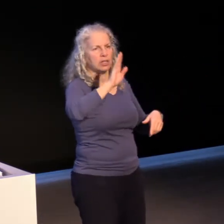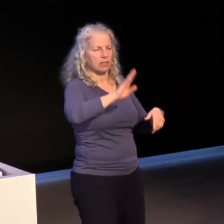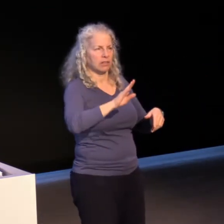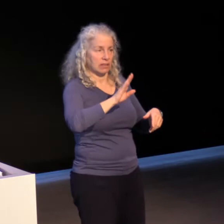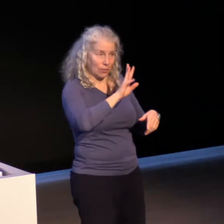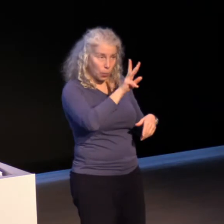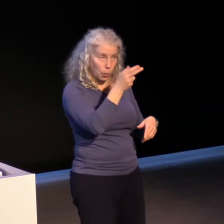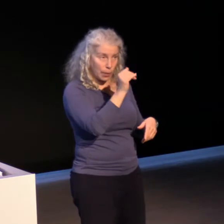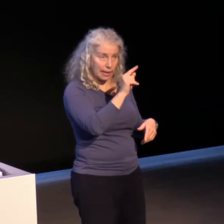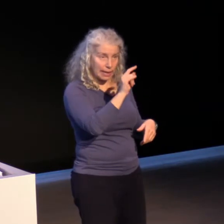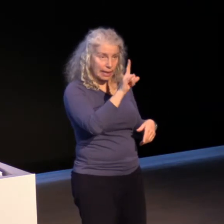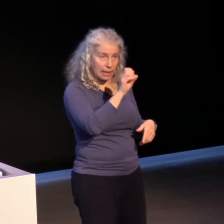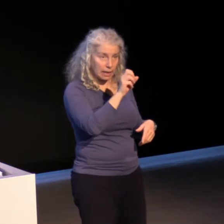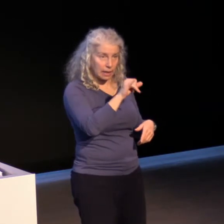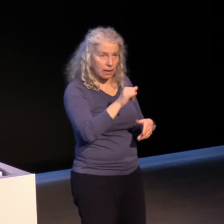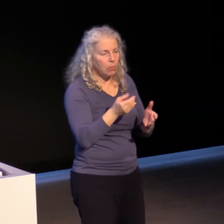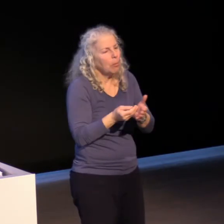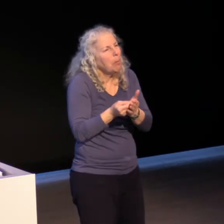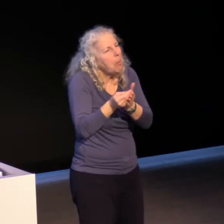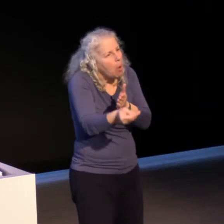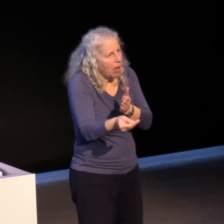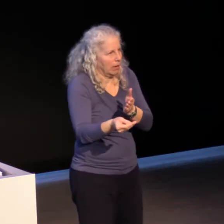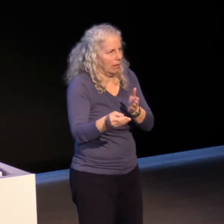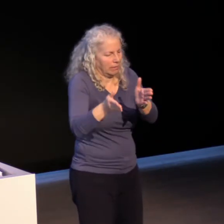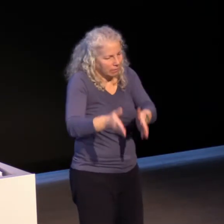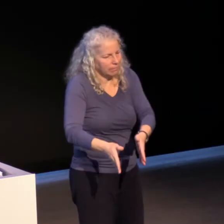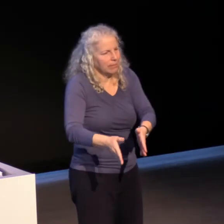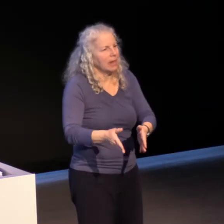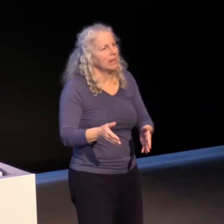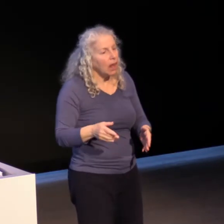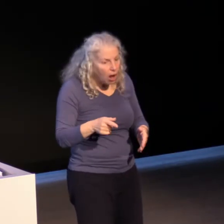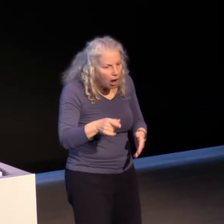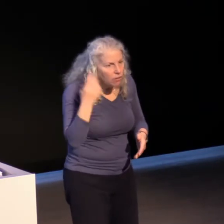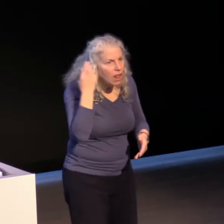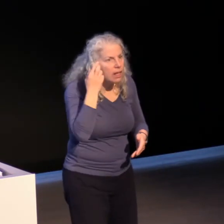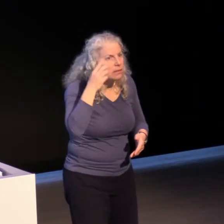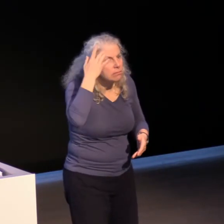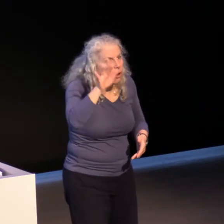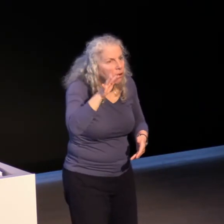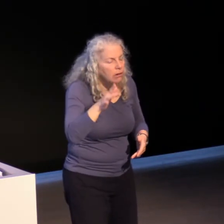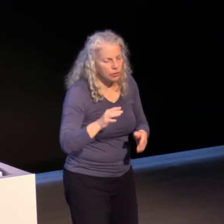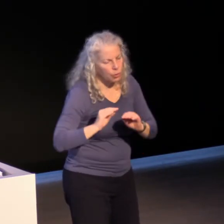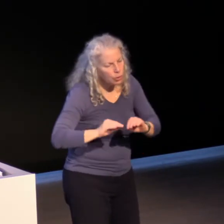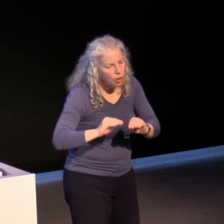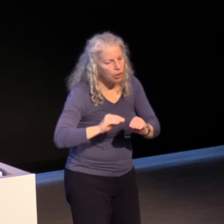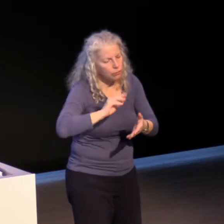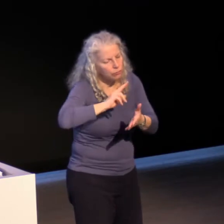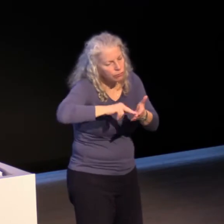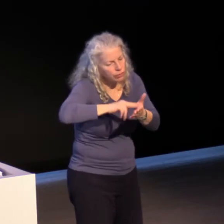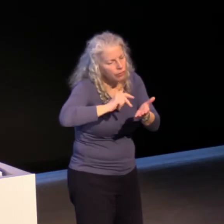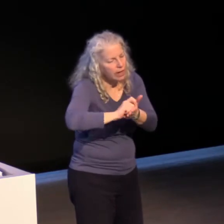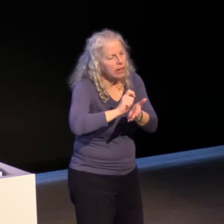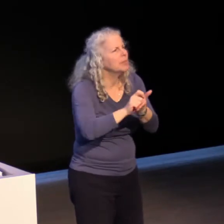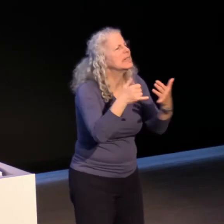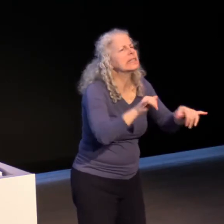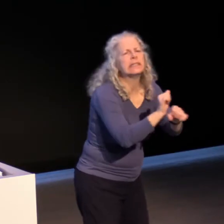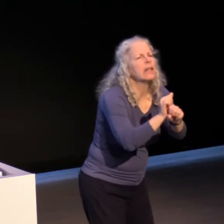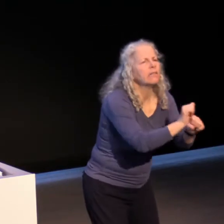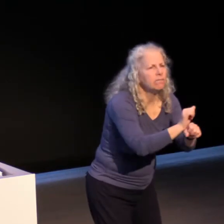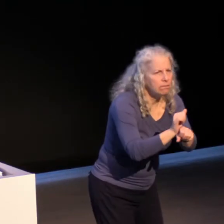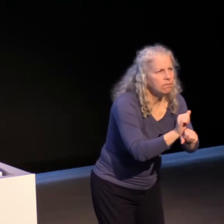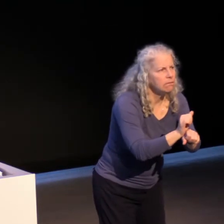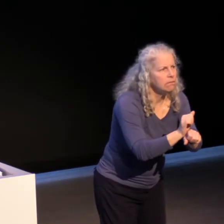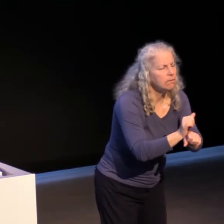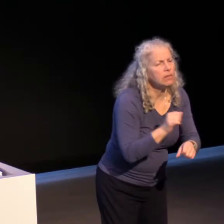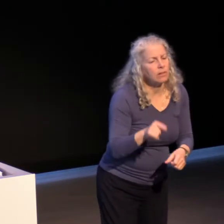Wheatleys discovered her bright intellect. So they taught her how to read and write. They still kept her enslaved, though.